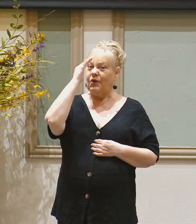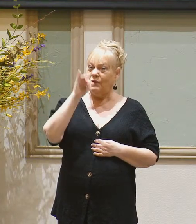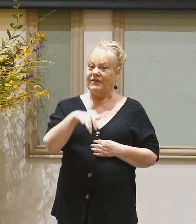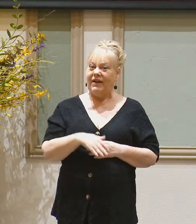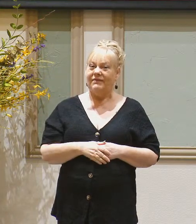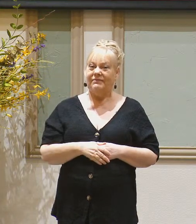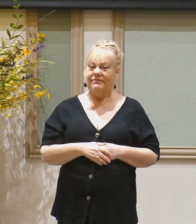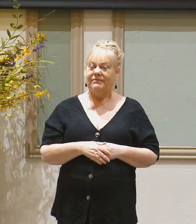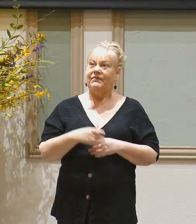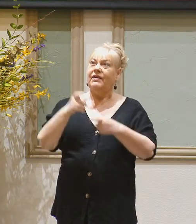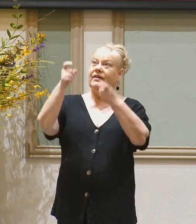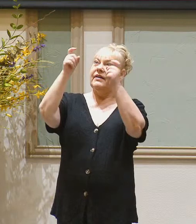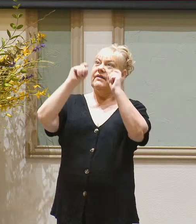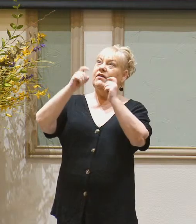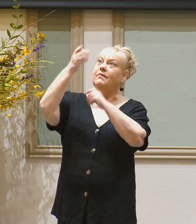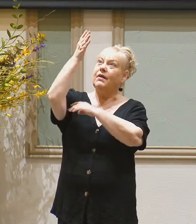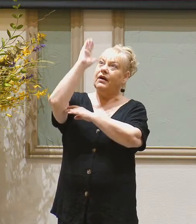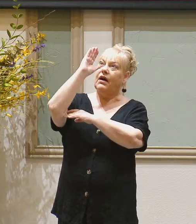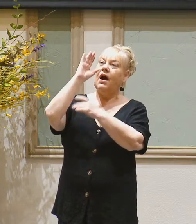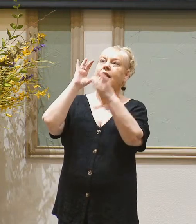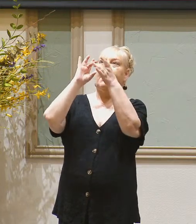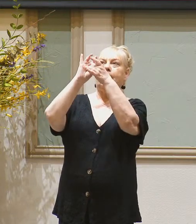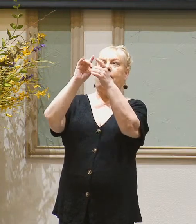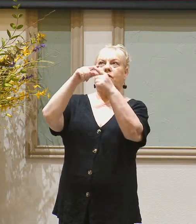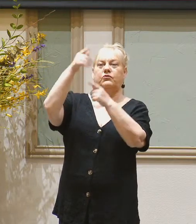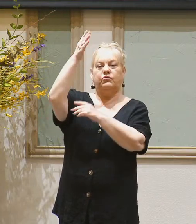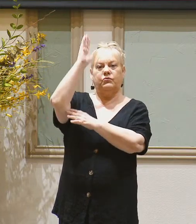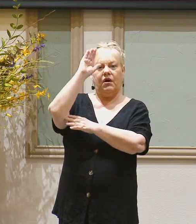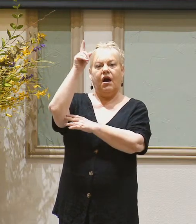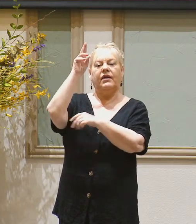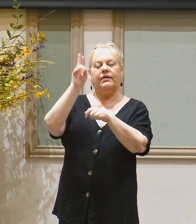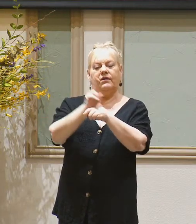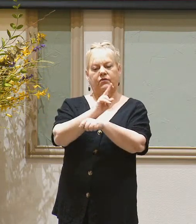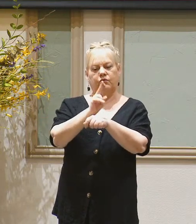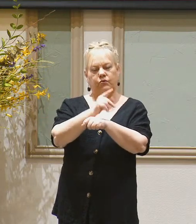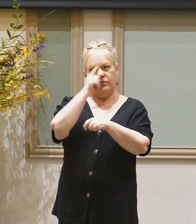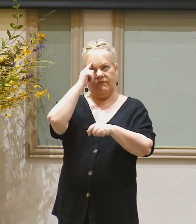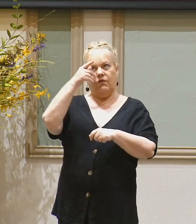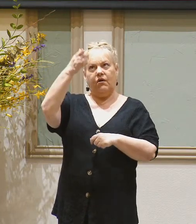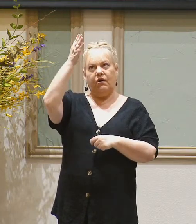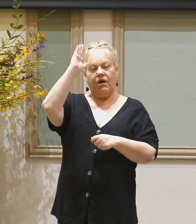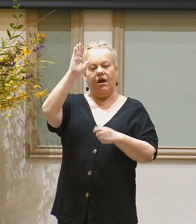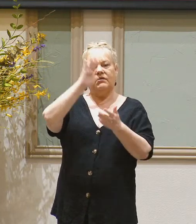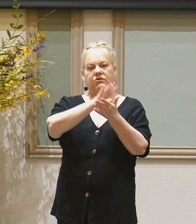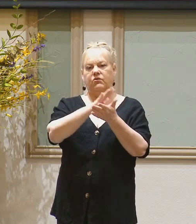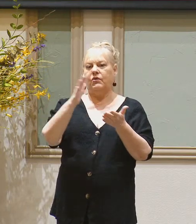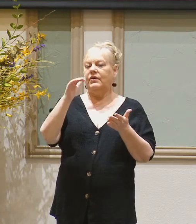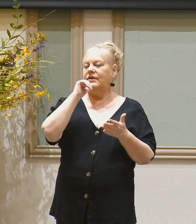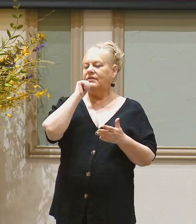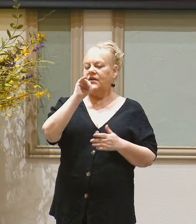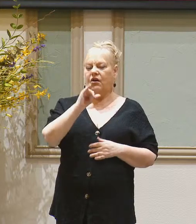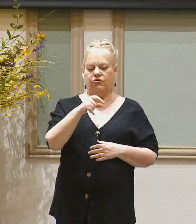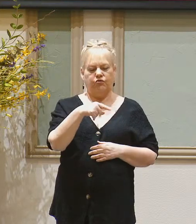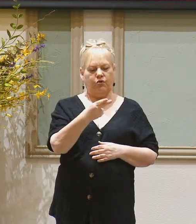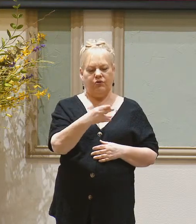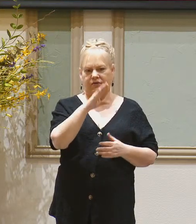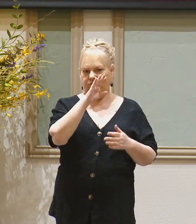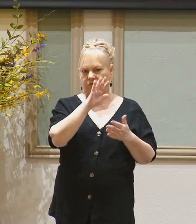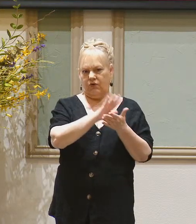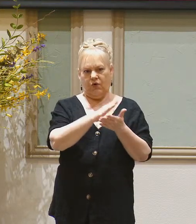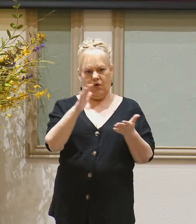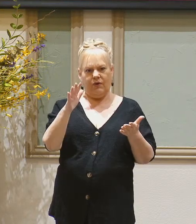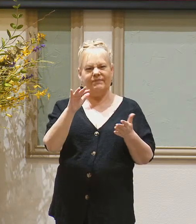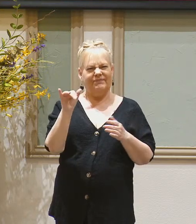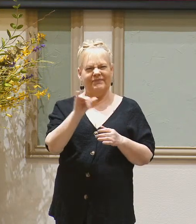It's been given by God, and it belongs to God, and it's to be used for God's glory, not Joseph's glory. And